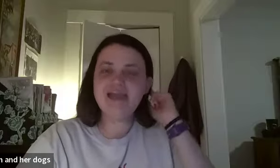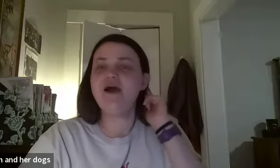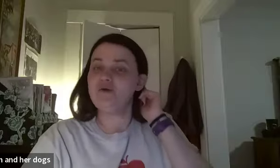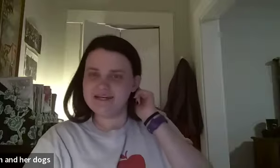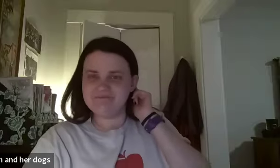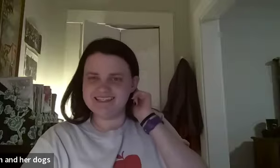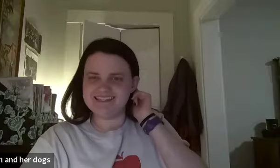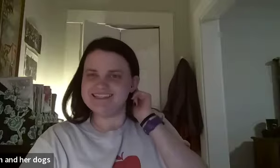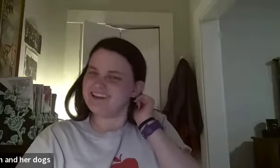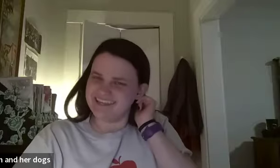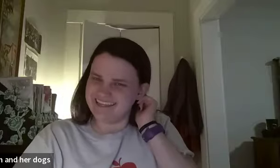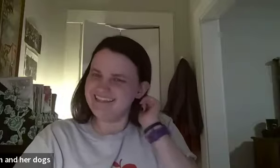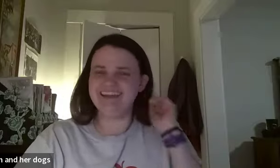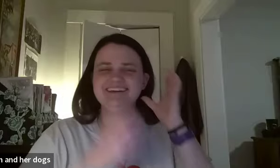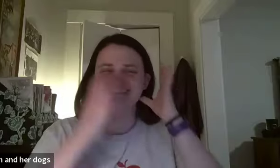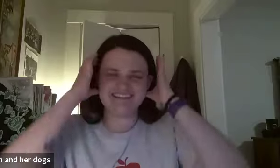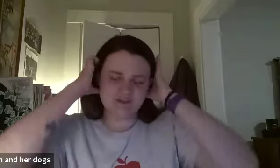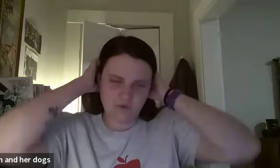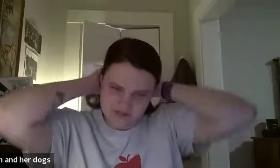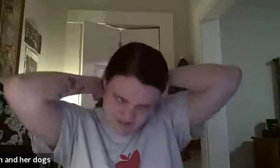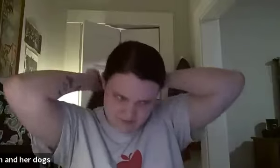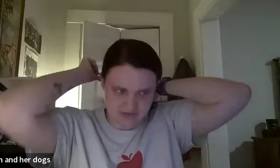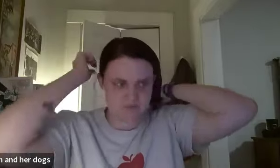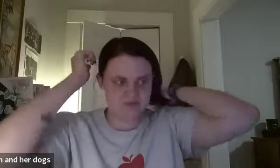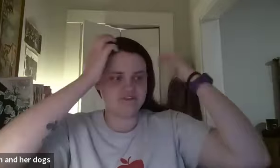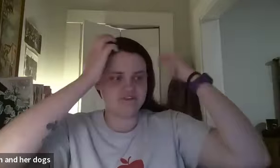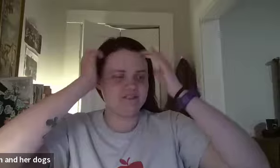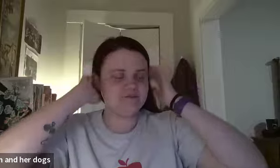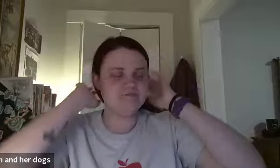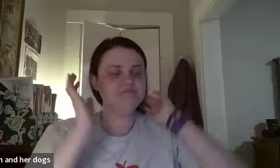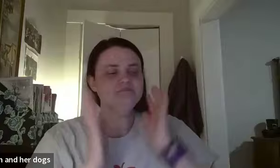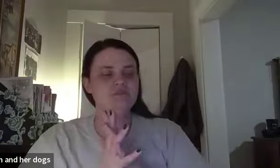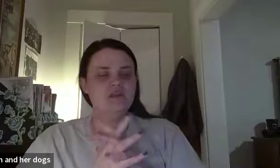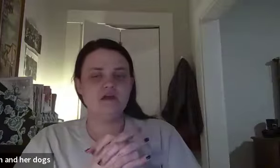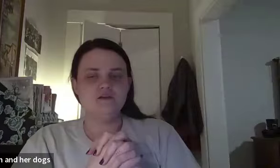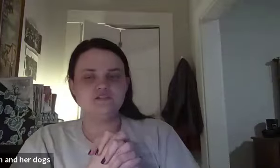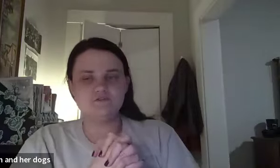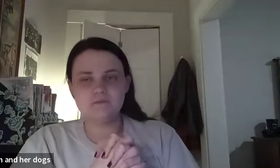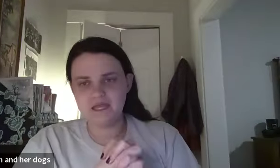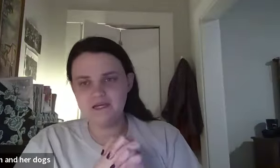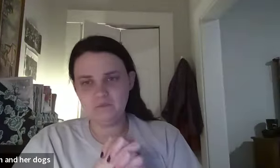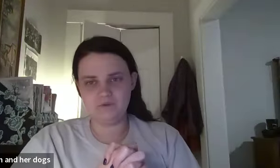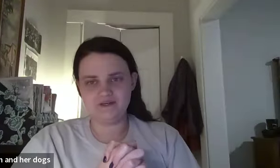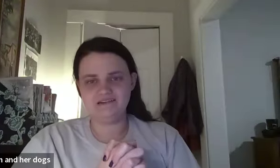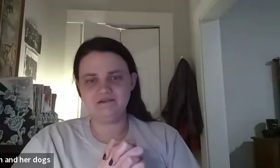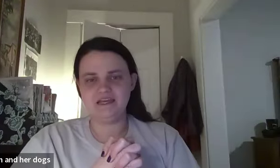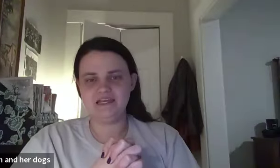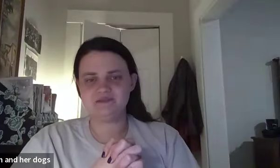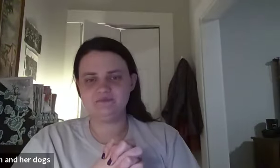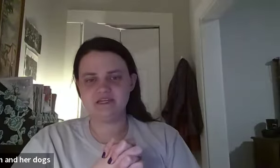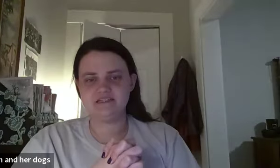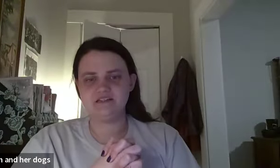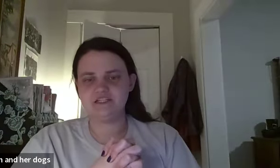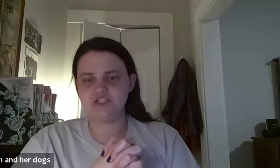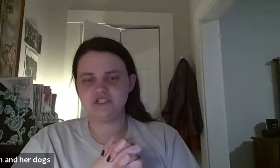I already missed this again because I always miss man and woman for some reason. So for man and woman, It's basically